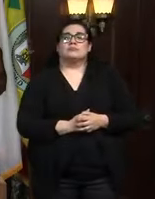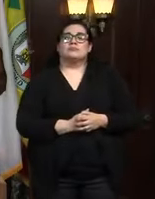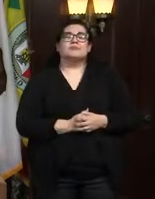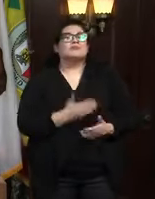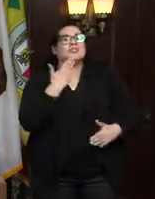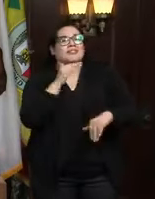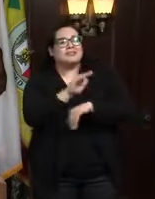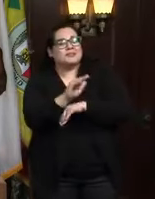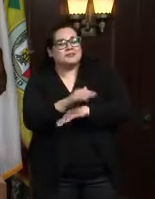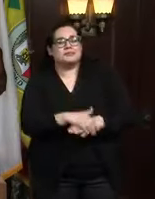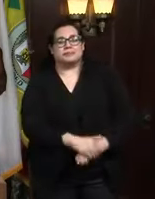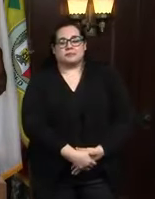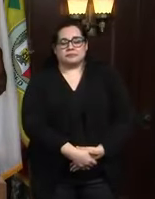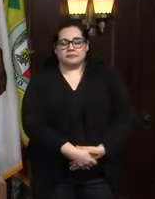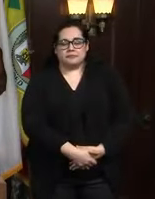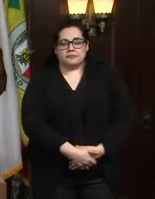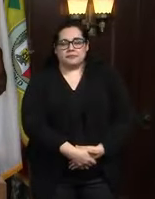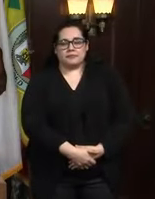Good afternoon.